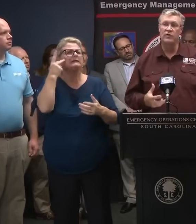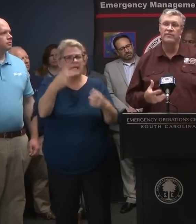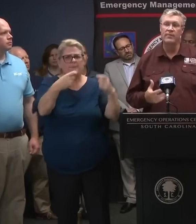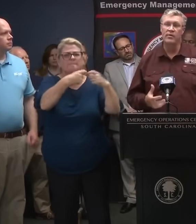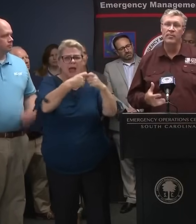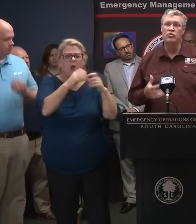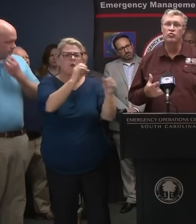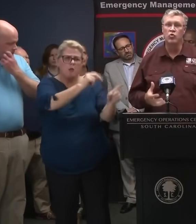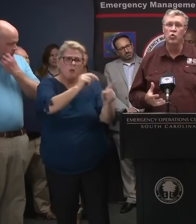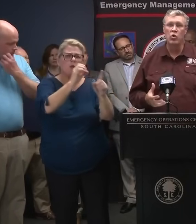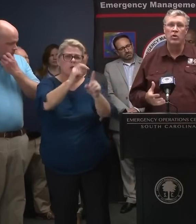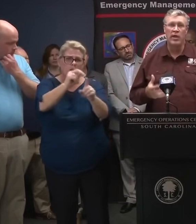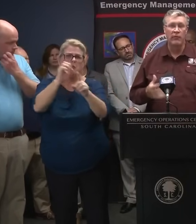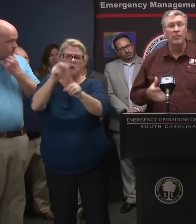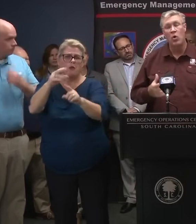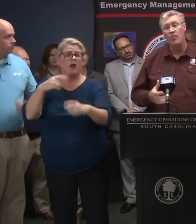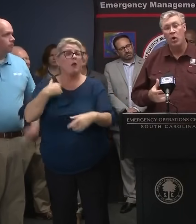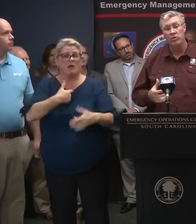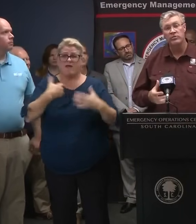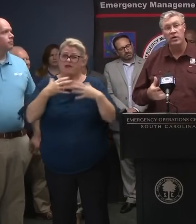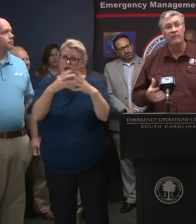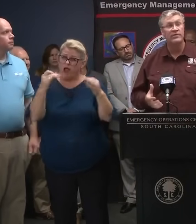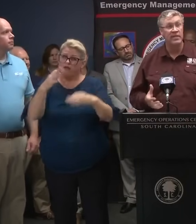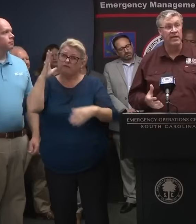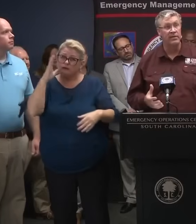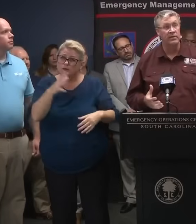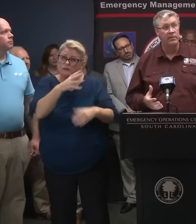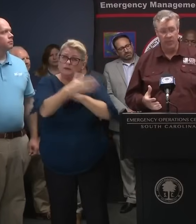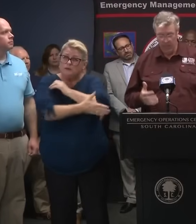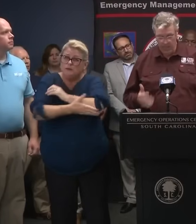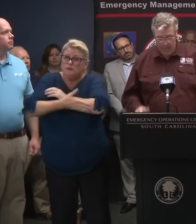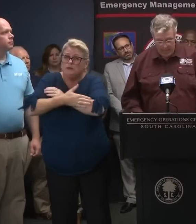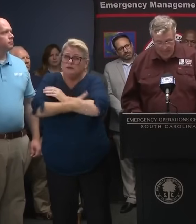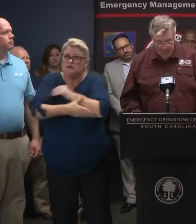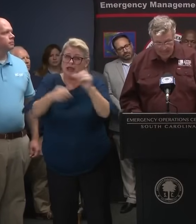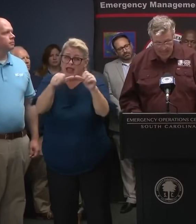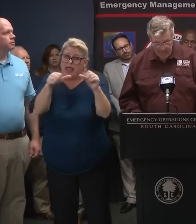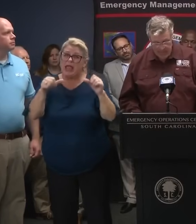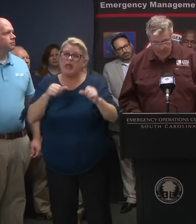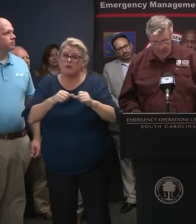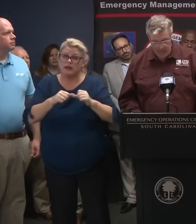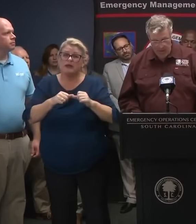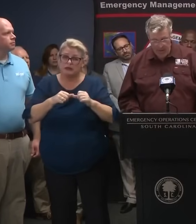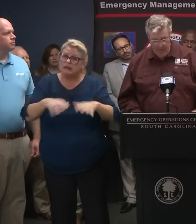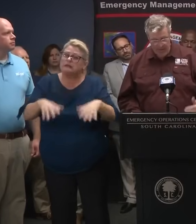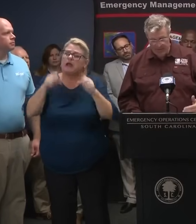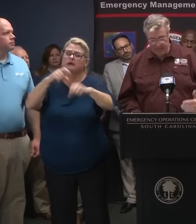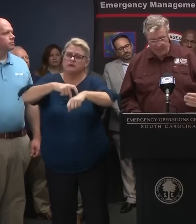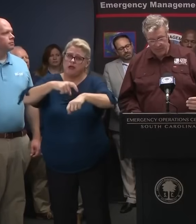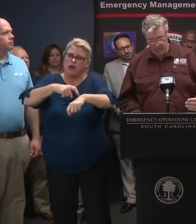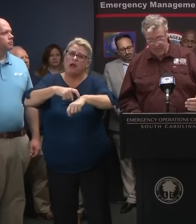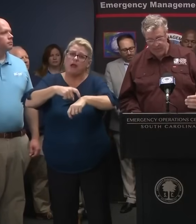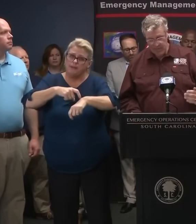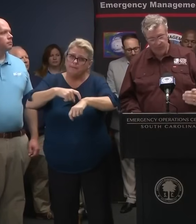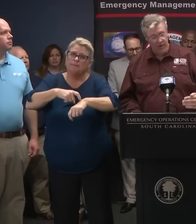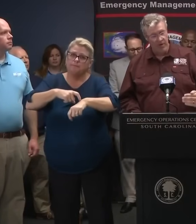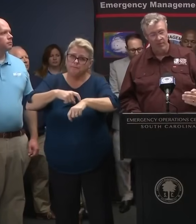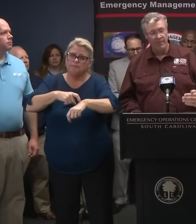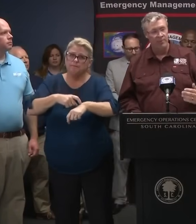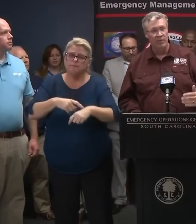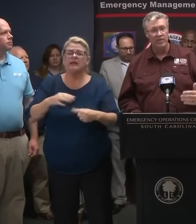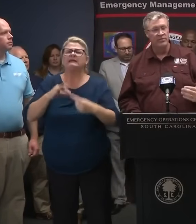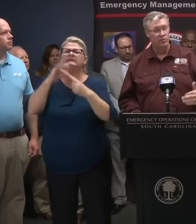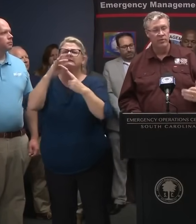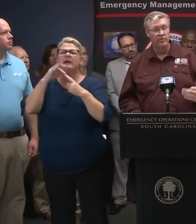We serve some of the most rural and remote parts of the state, and that takes time to get there. The exception being those